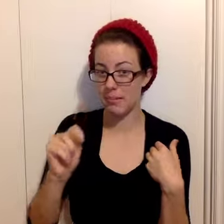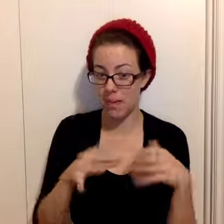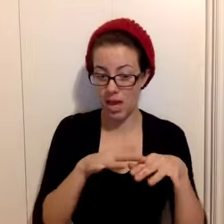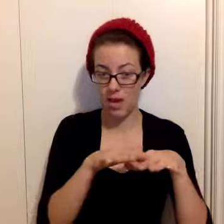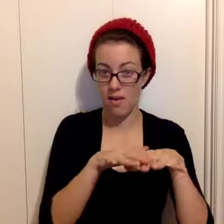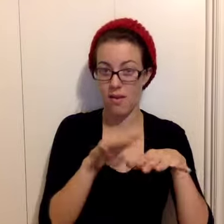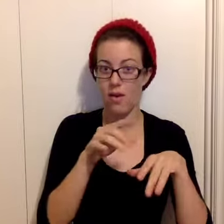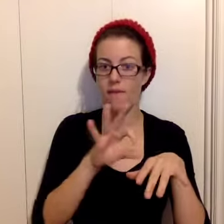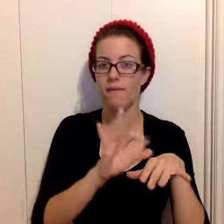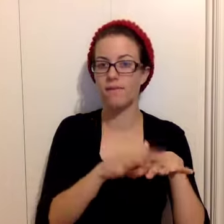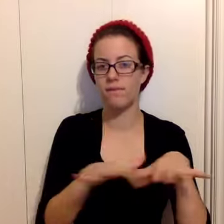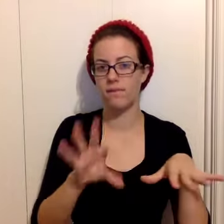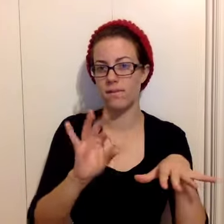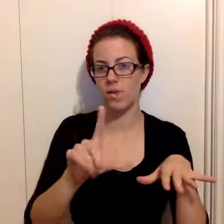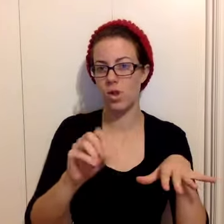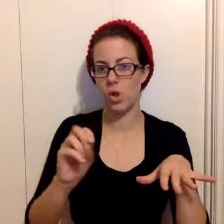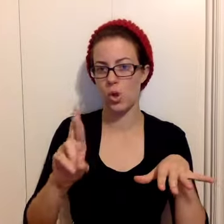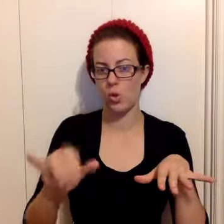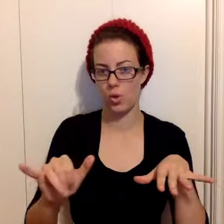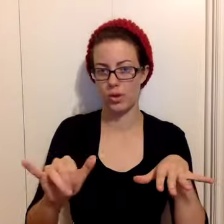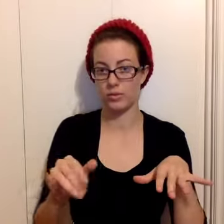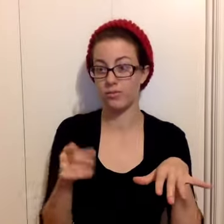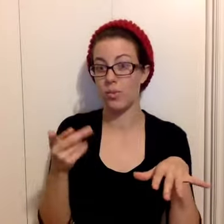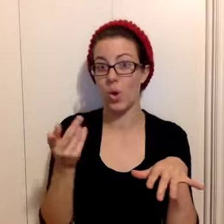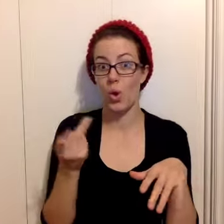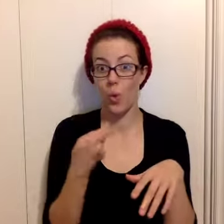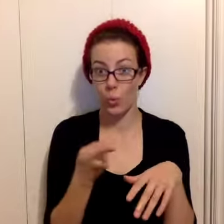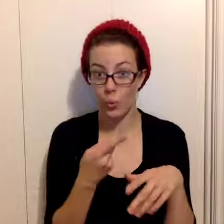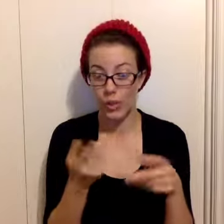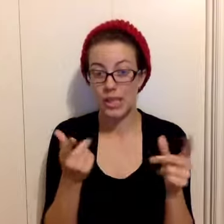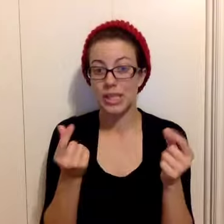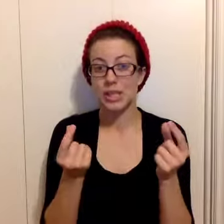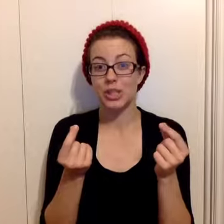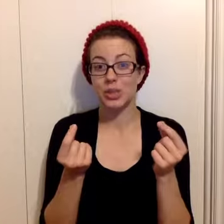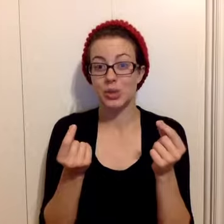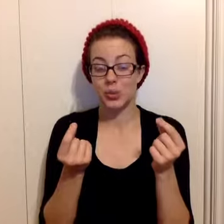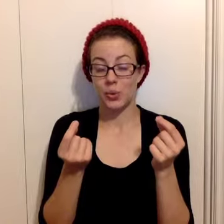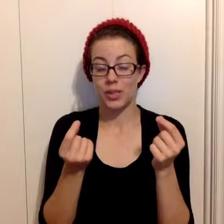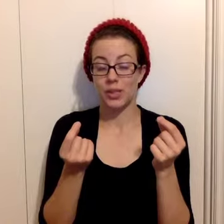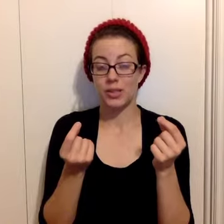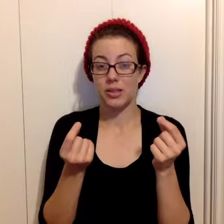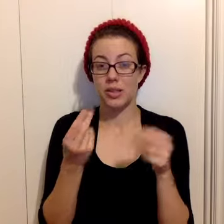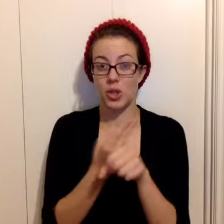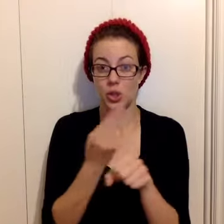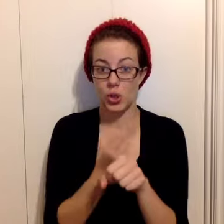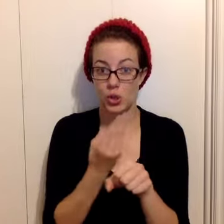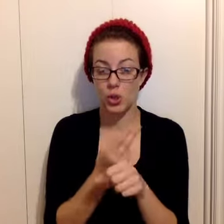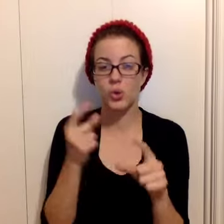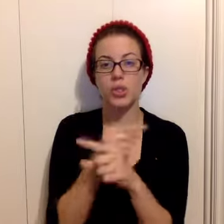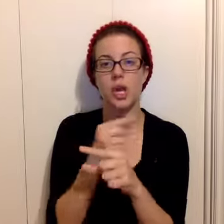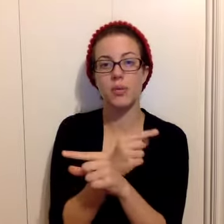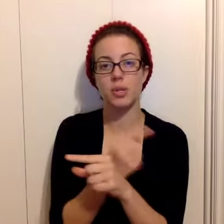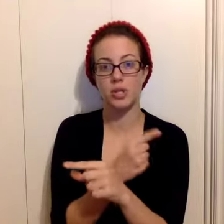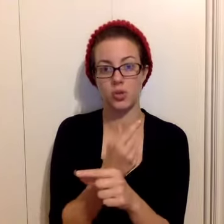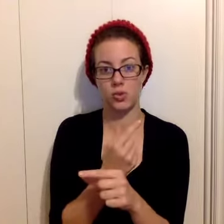We are going to use geometry to show how Mr. Jones can determine the cost of the